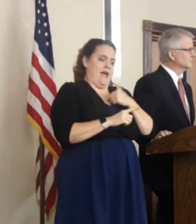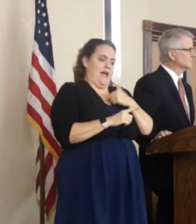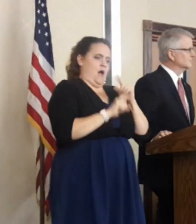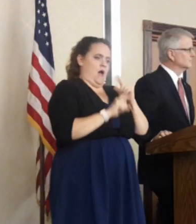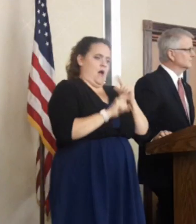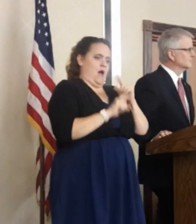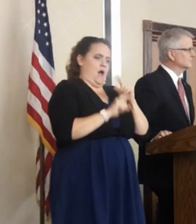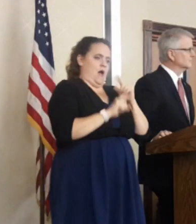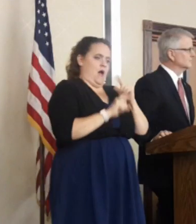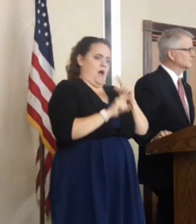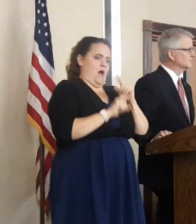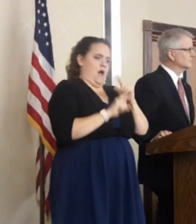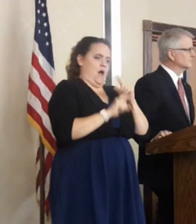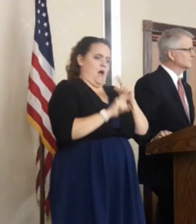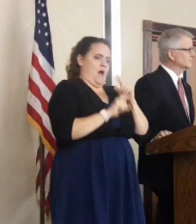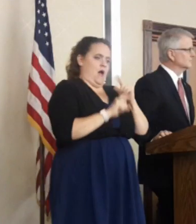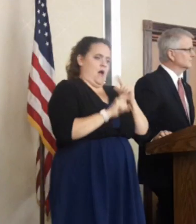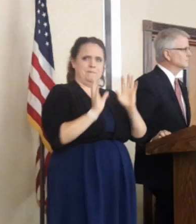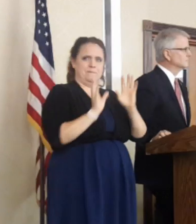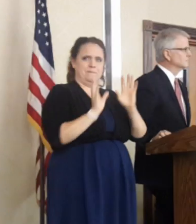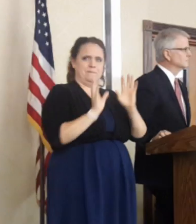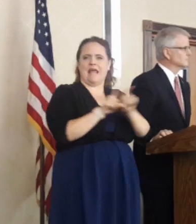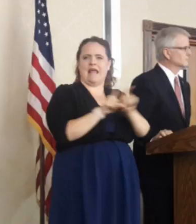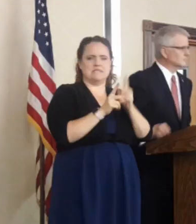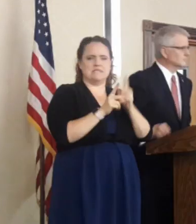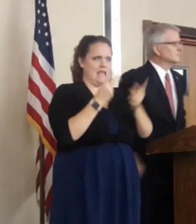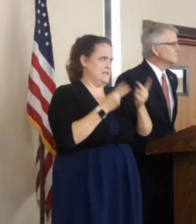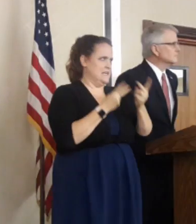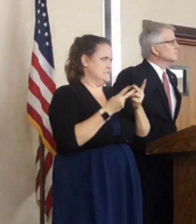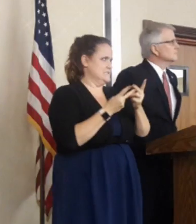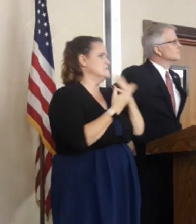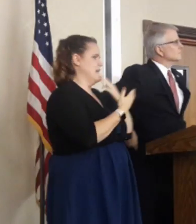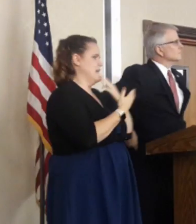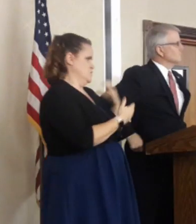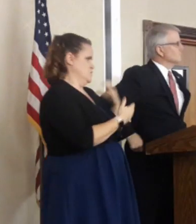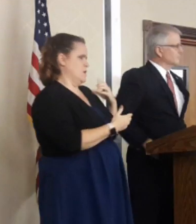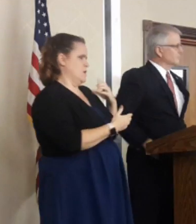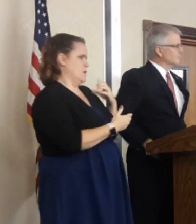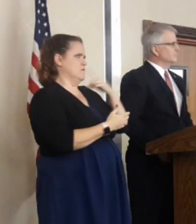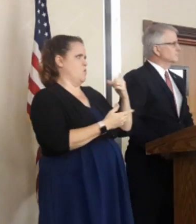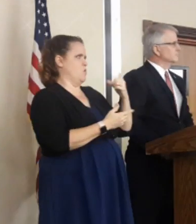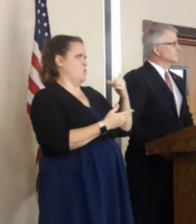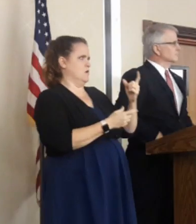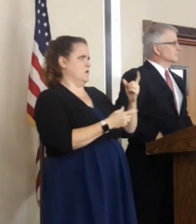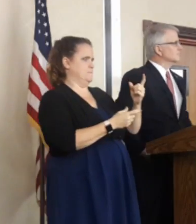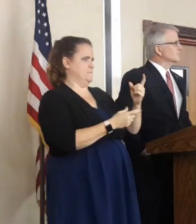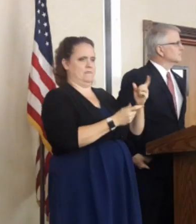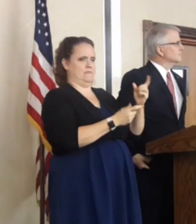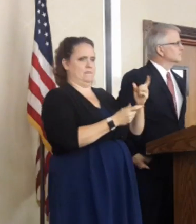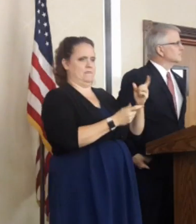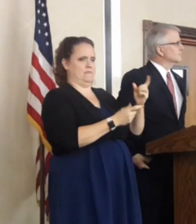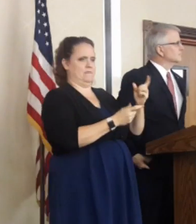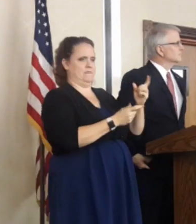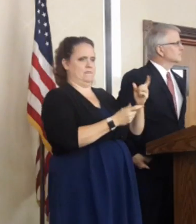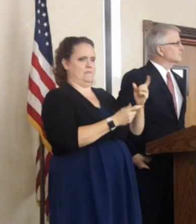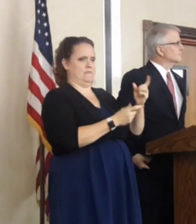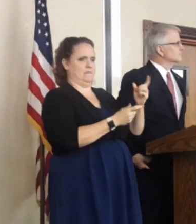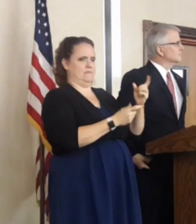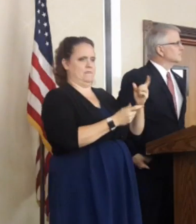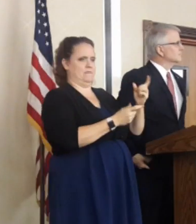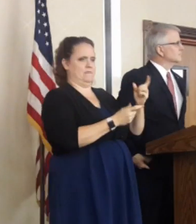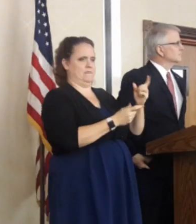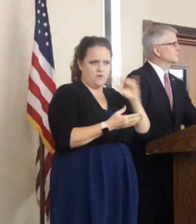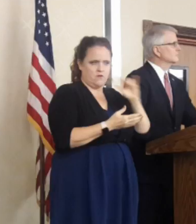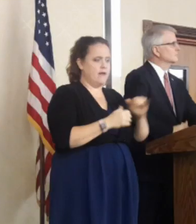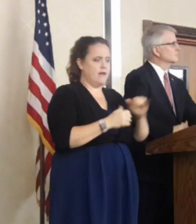meeting as a guest. Thank you, Chairman, for giving me a recommendation, whatever it was called, to do that.